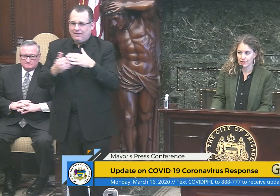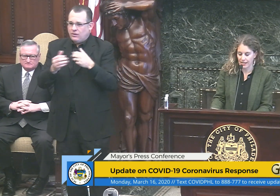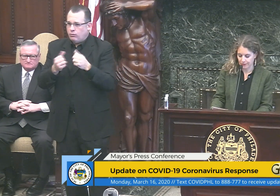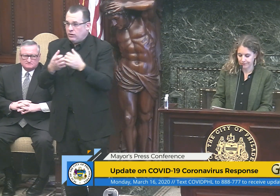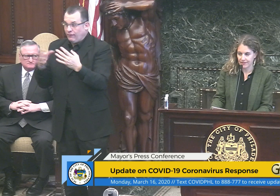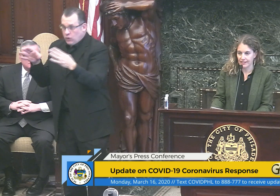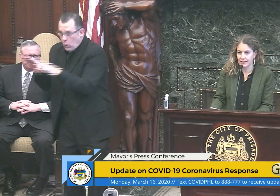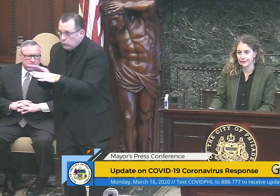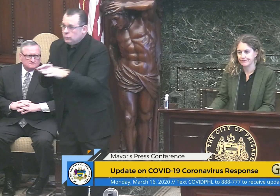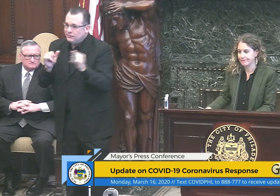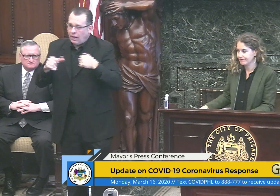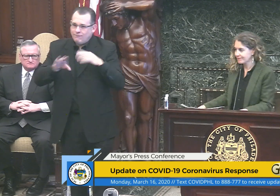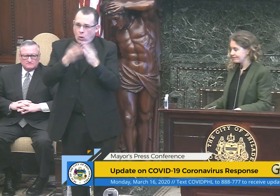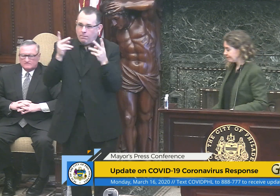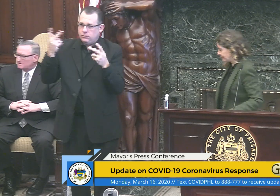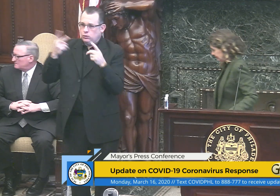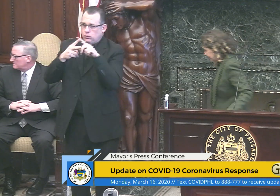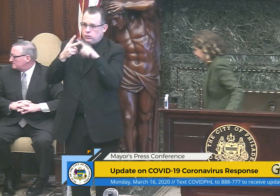hesitate to reach out. Thank you.